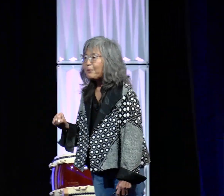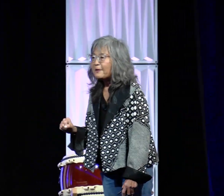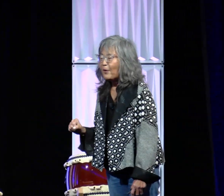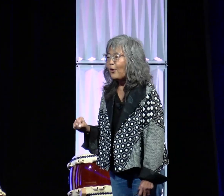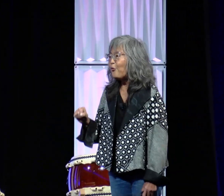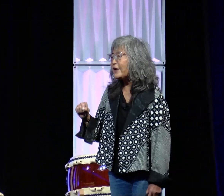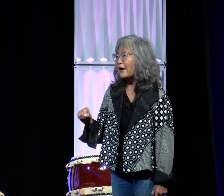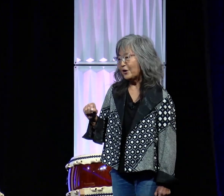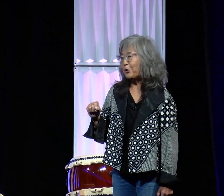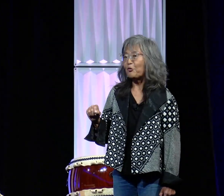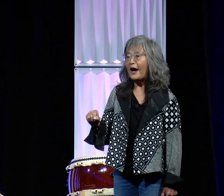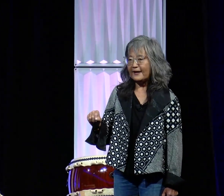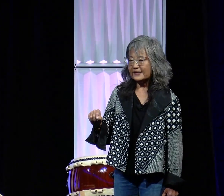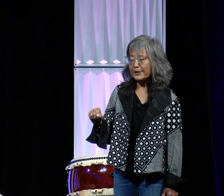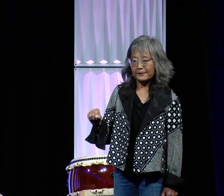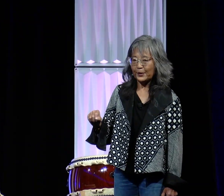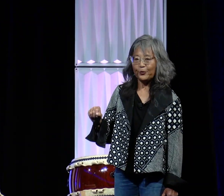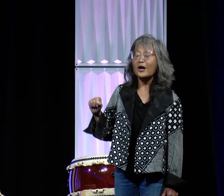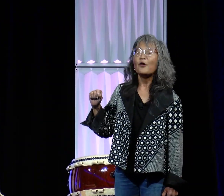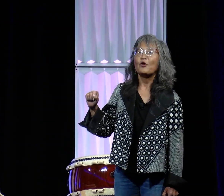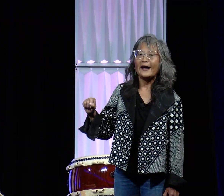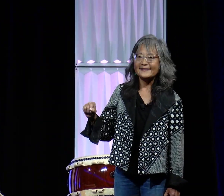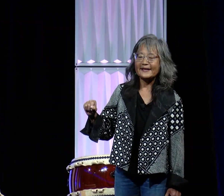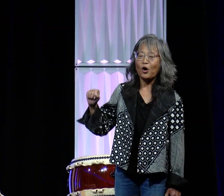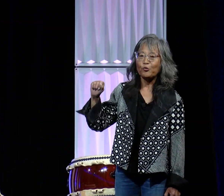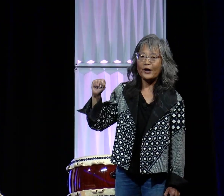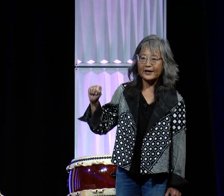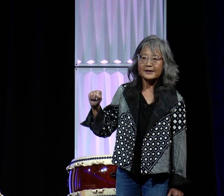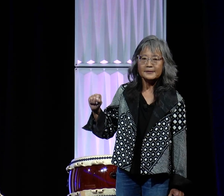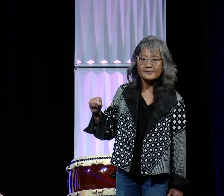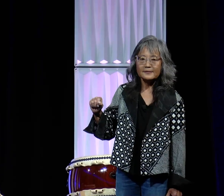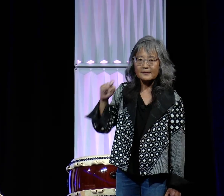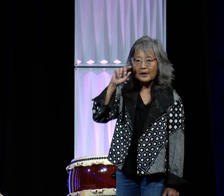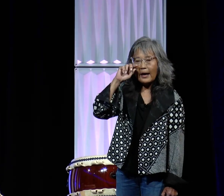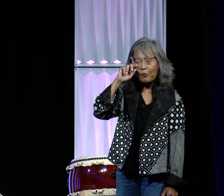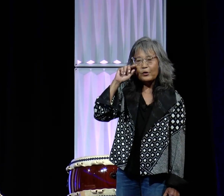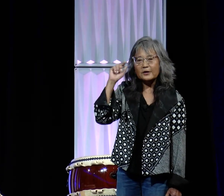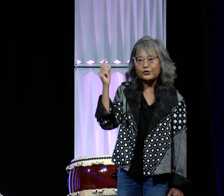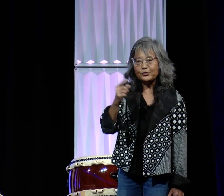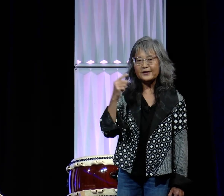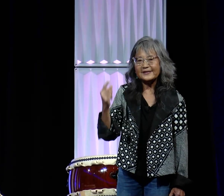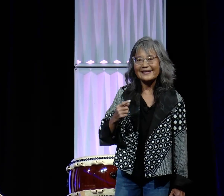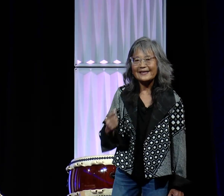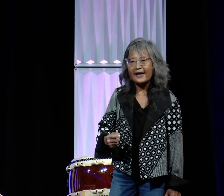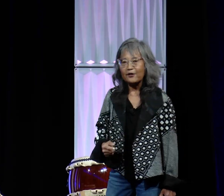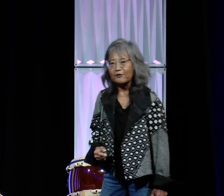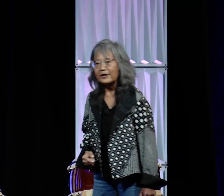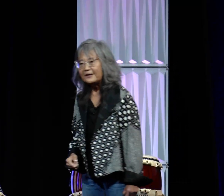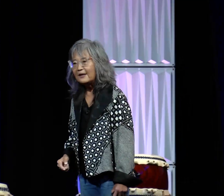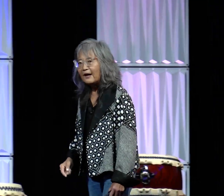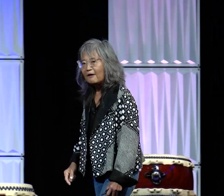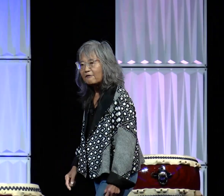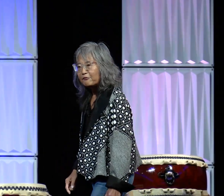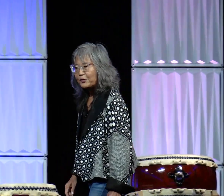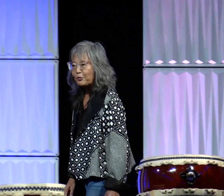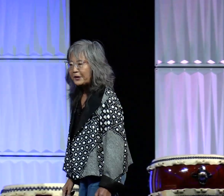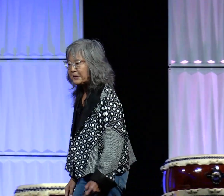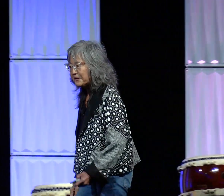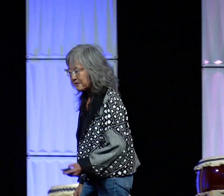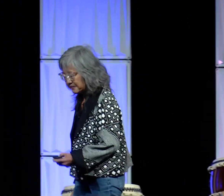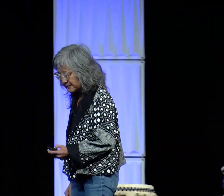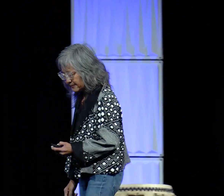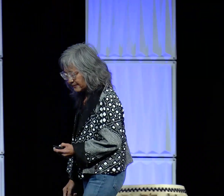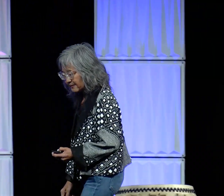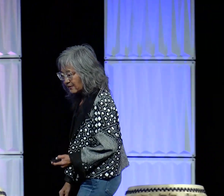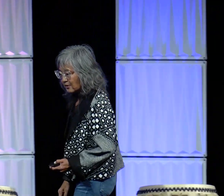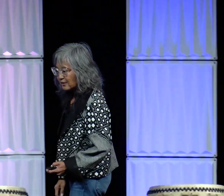Our people, we are going to rise, people. We are rising already. And we're going to do this together in love with one another.